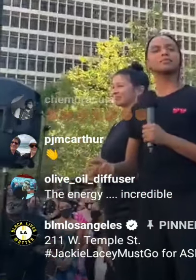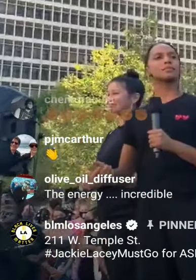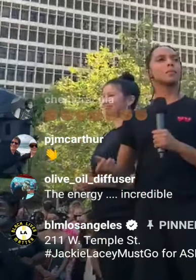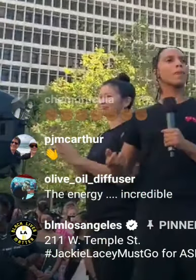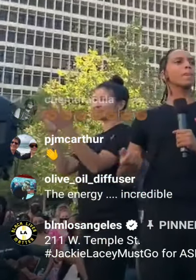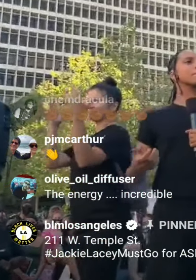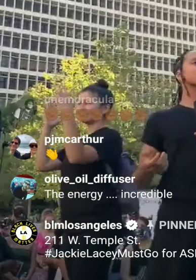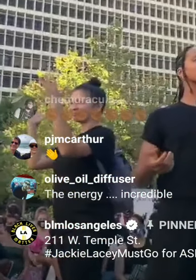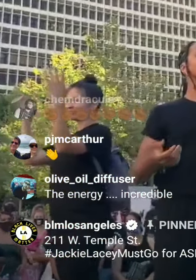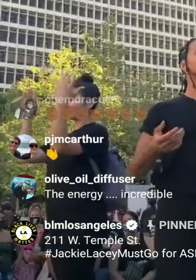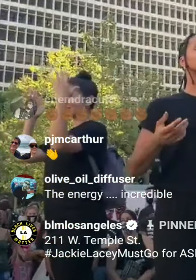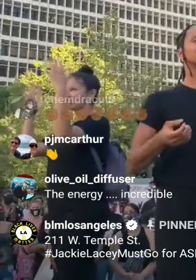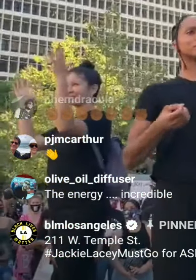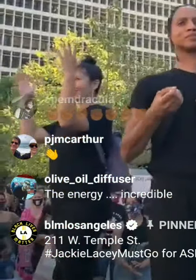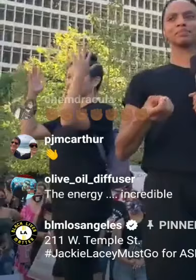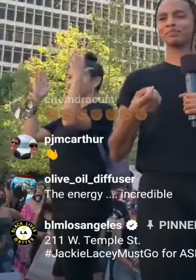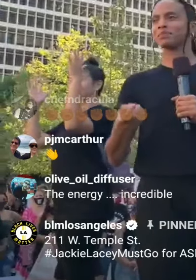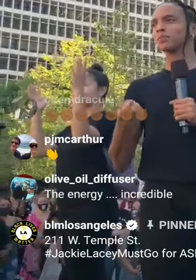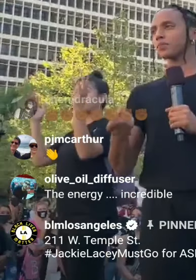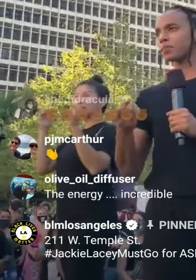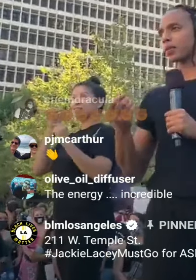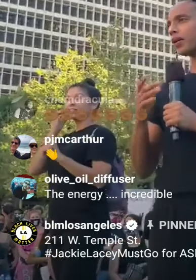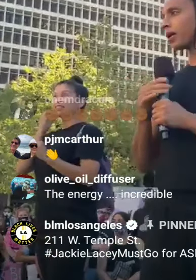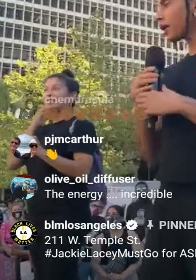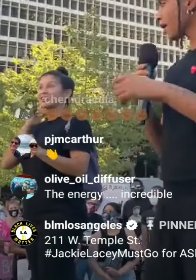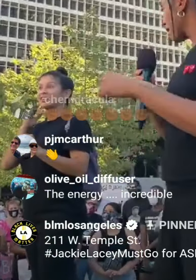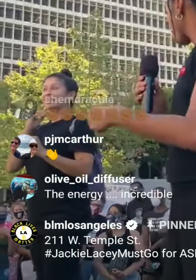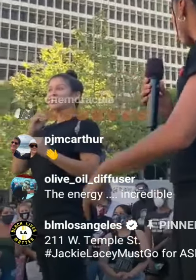I'm in the violence of the racist